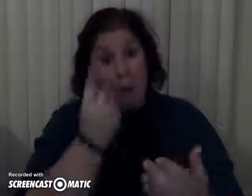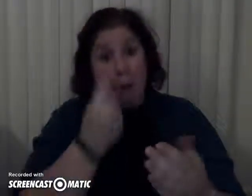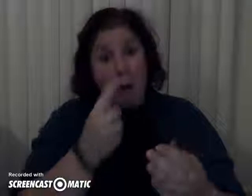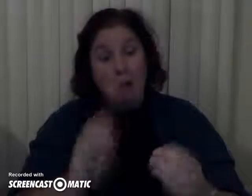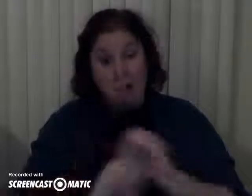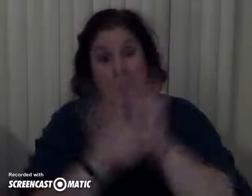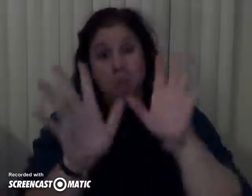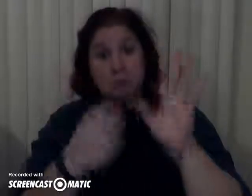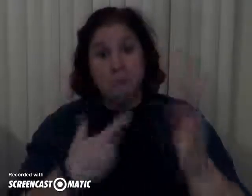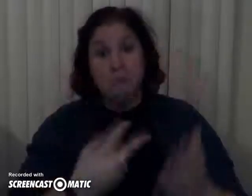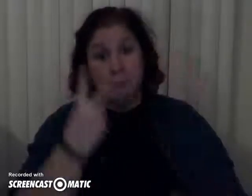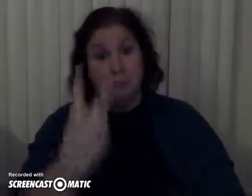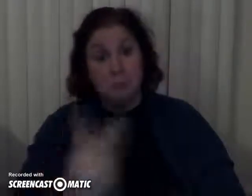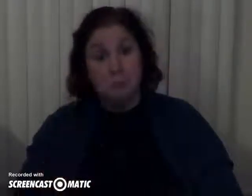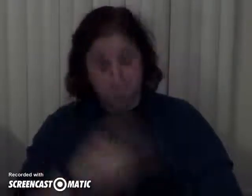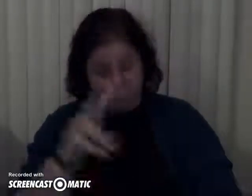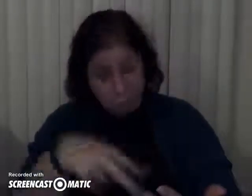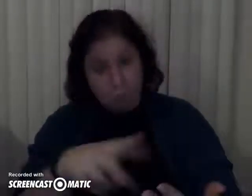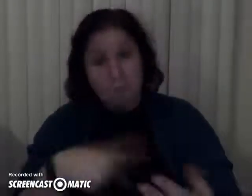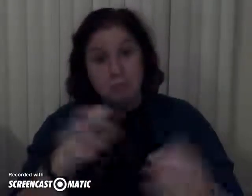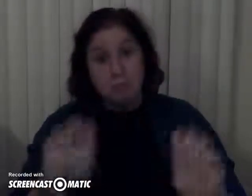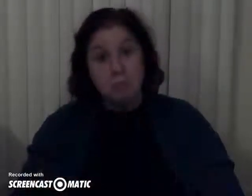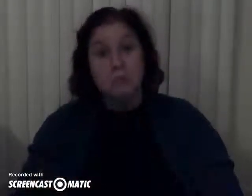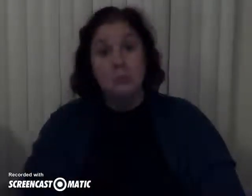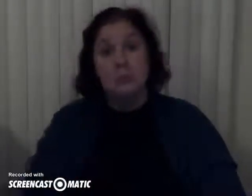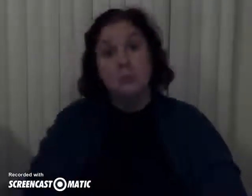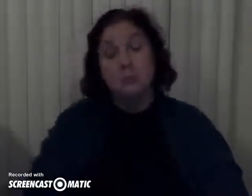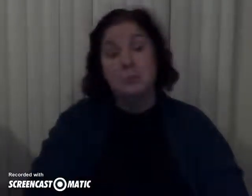can have a better sense of that. I'll just go ahead and take a few moments to look at